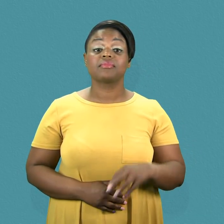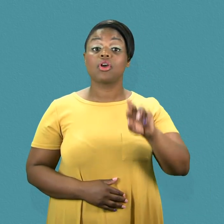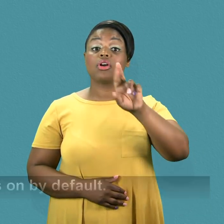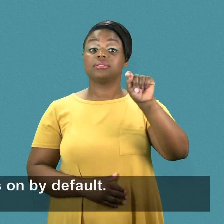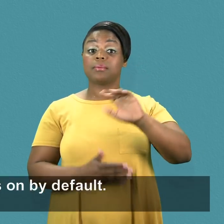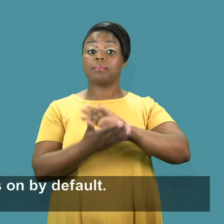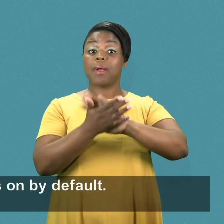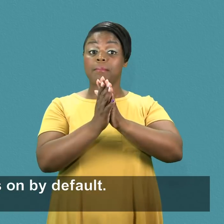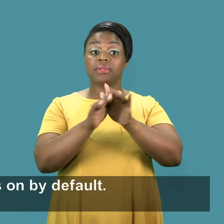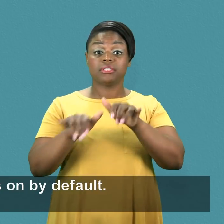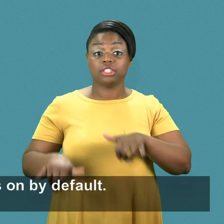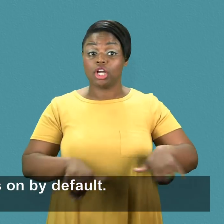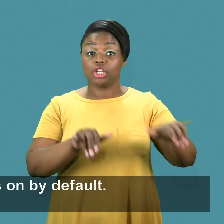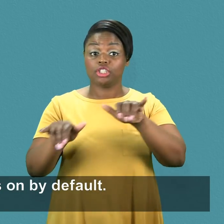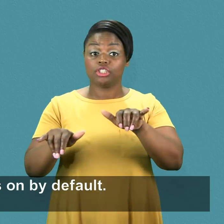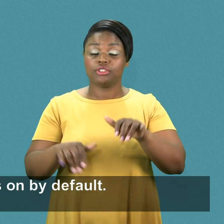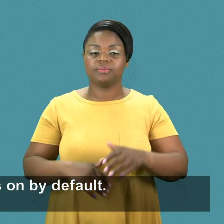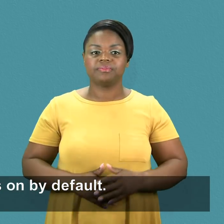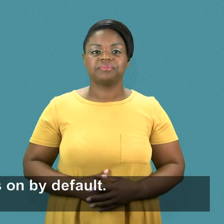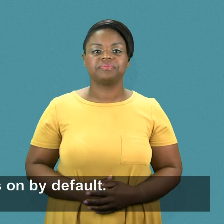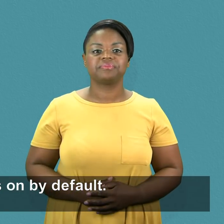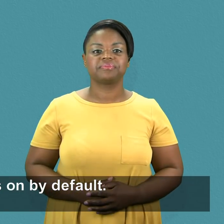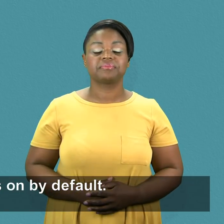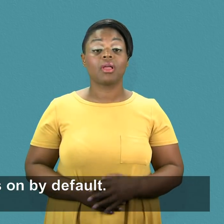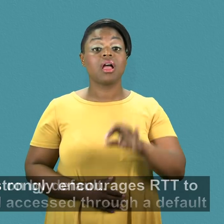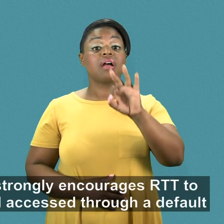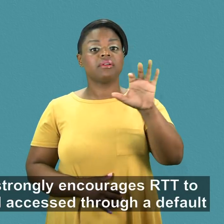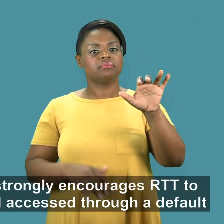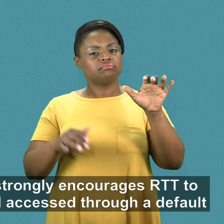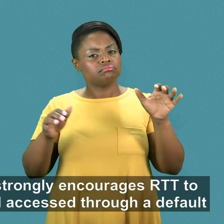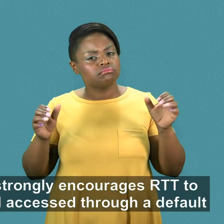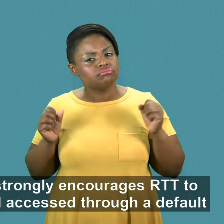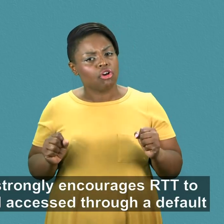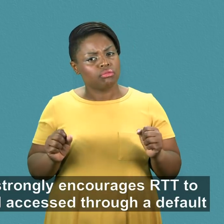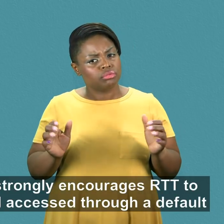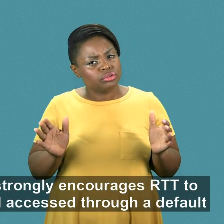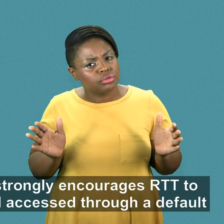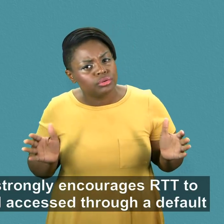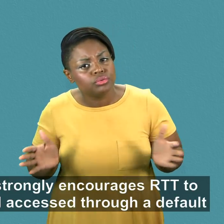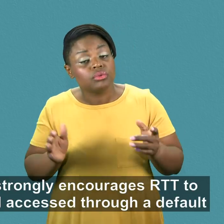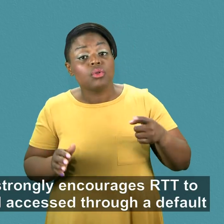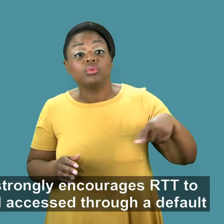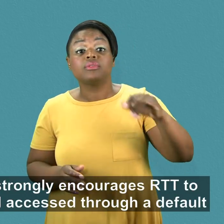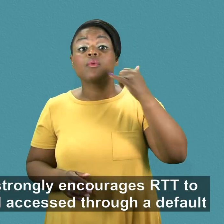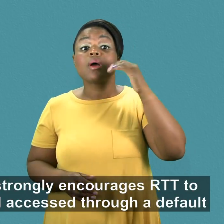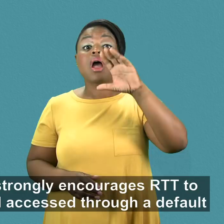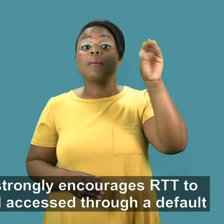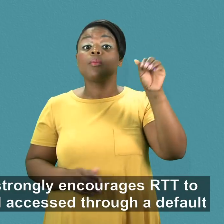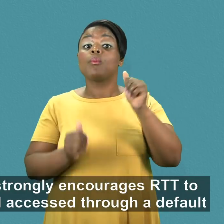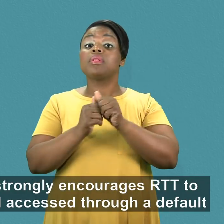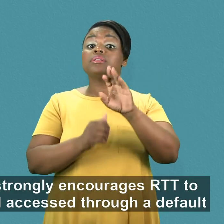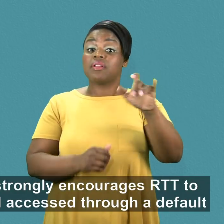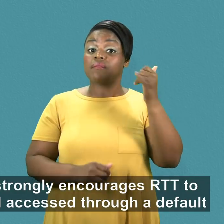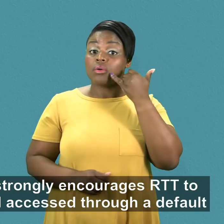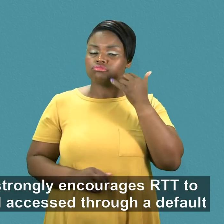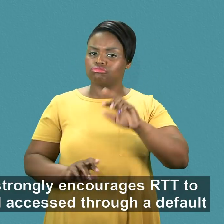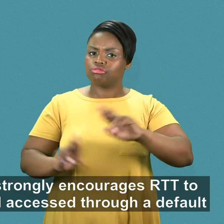RTT is on by default. The Commission strongly encourages RTT to be pre-installed